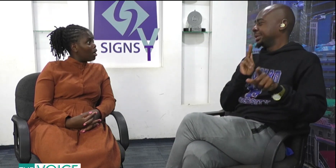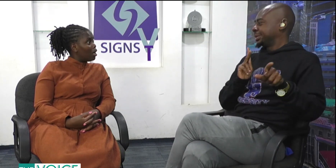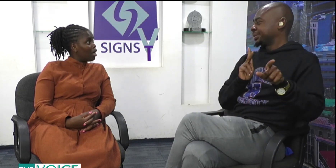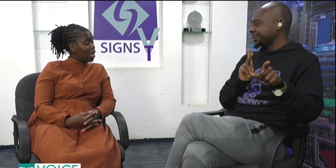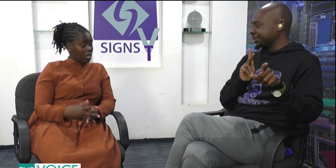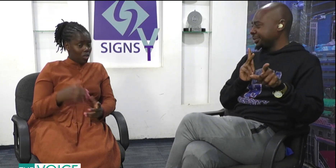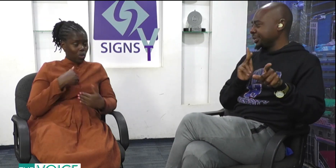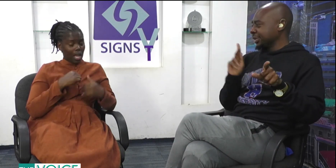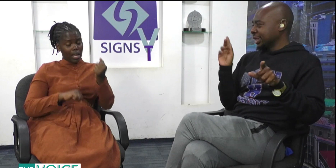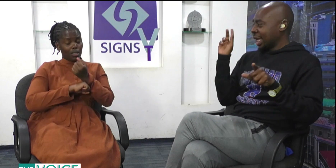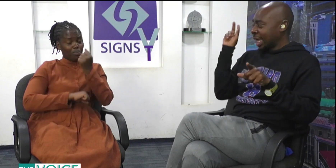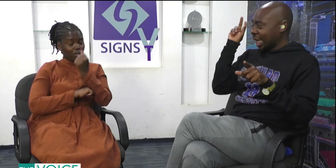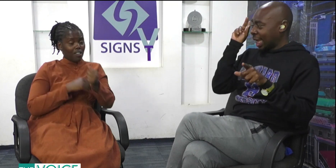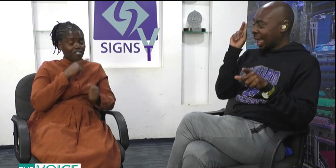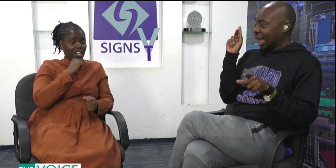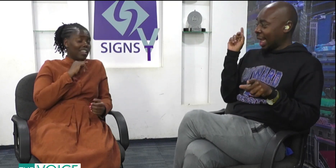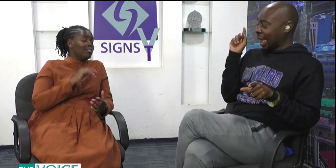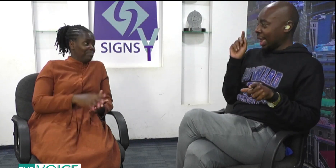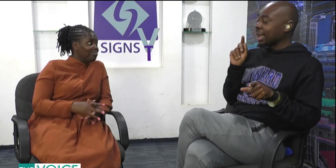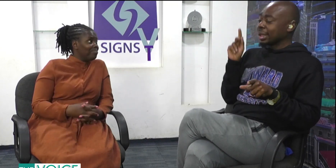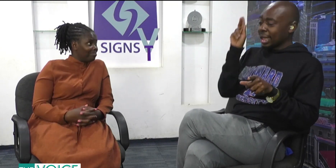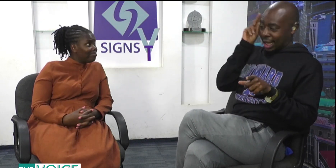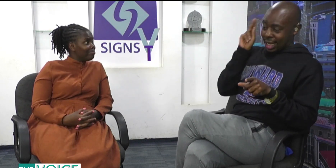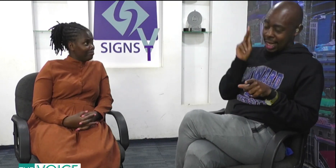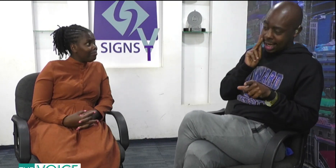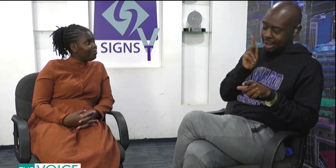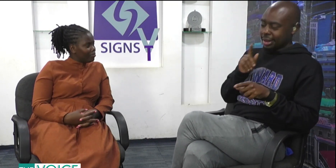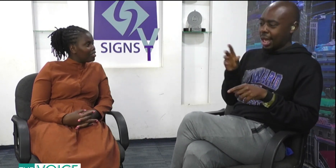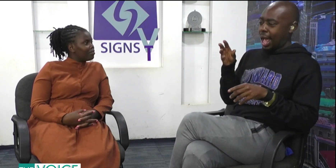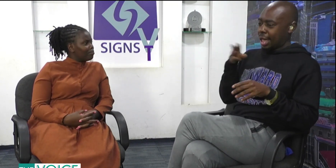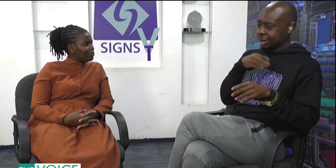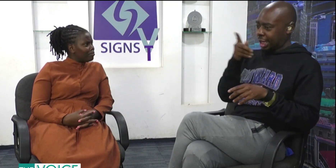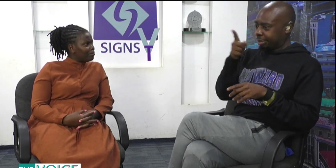So I went to Karen Institute for the Deaf.